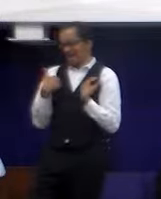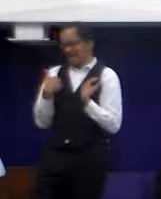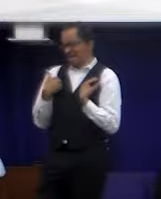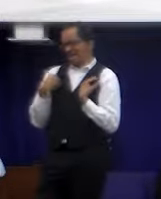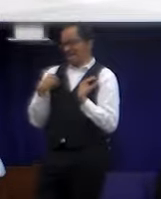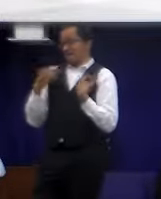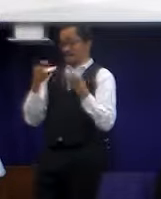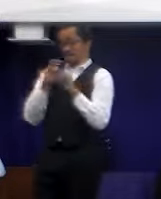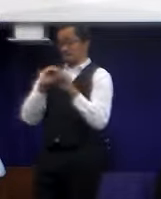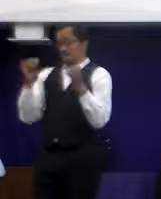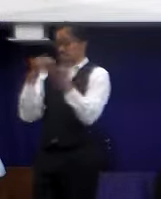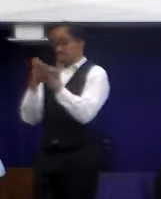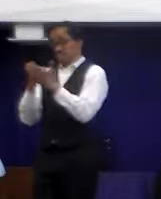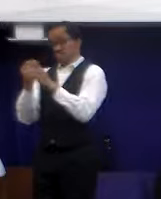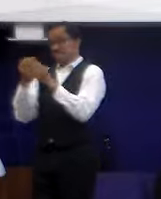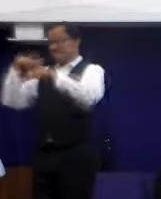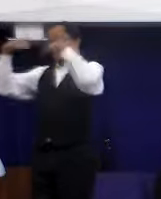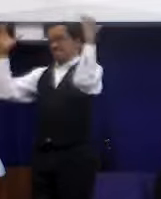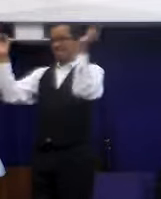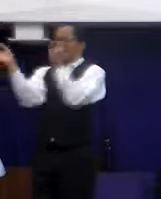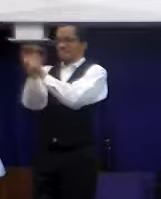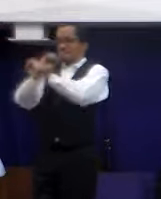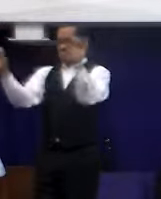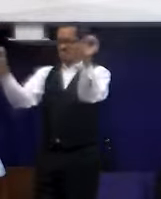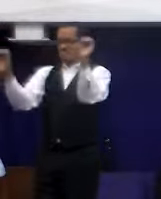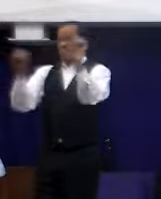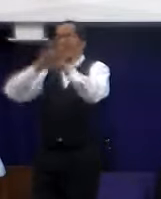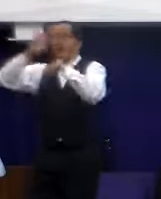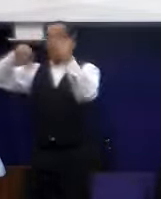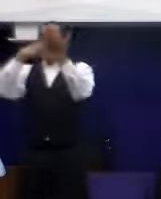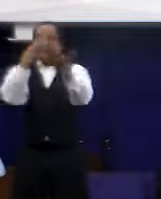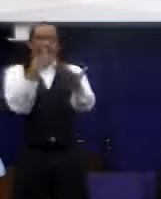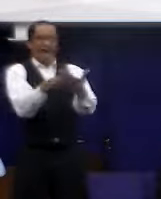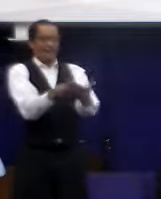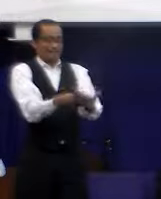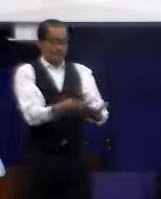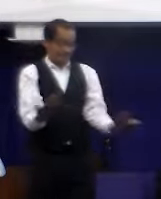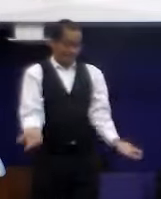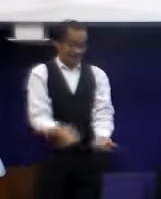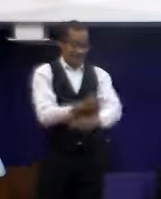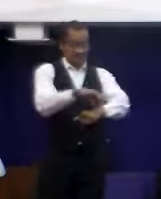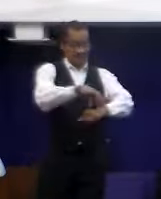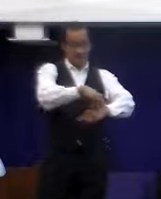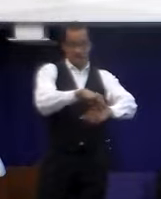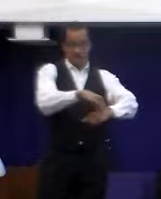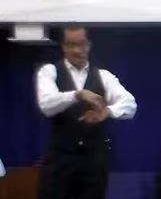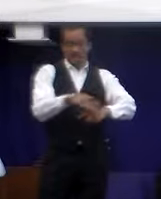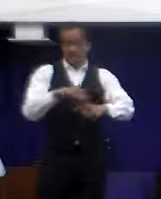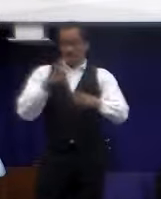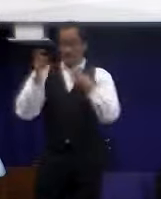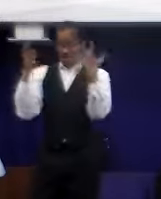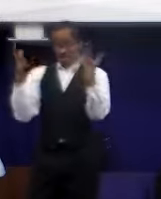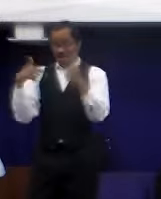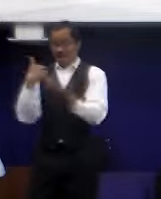in heaven. Right. Amen. That's right. All the money is down here. Come on. Hallelujah. Amen? Yes.